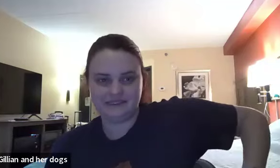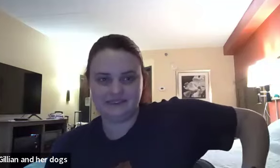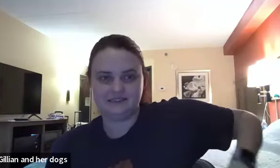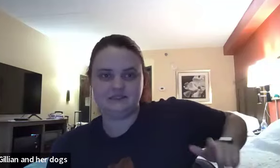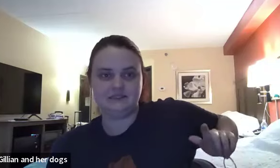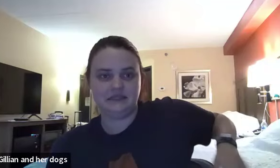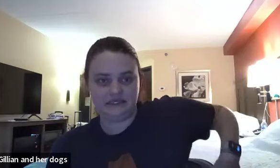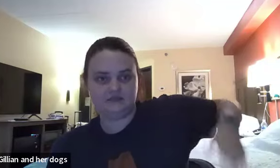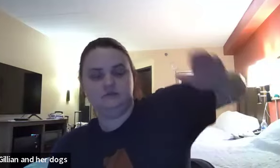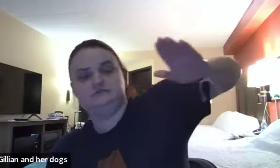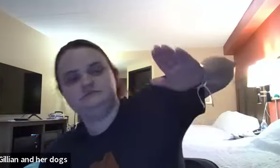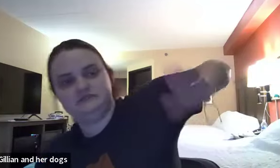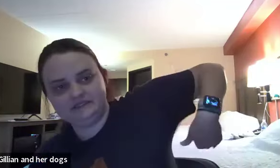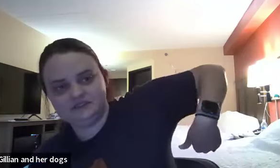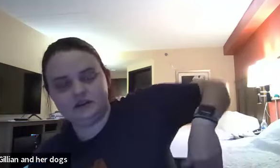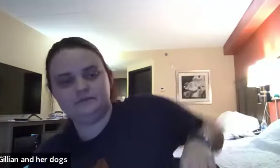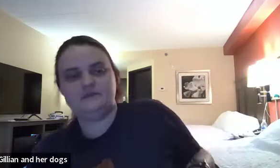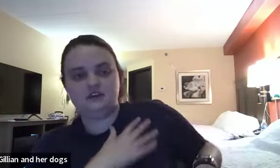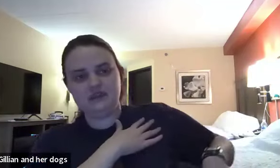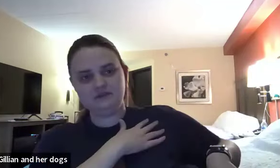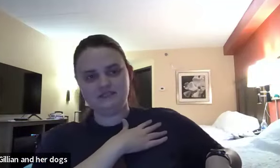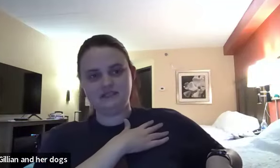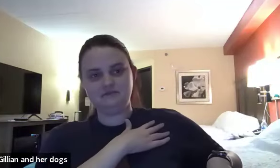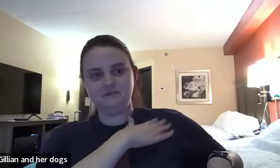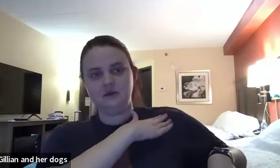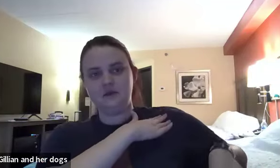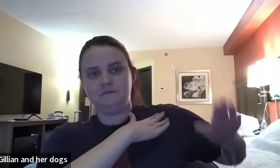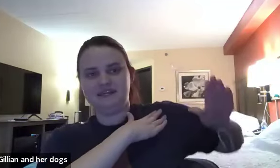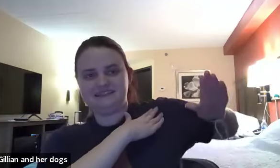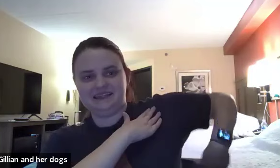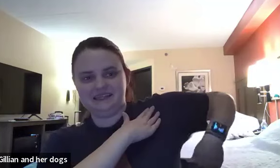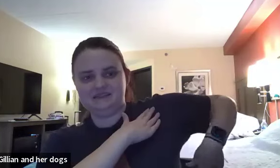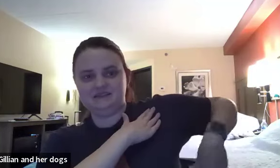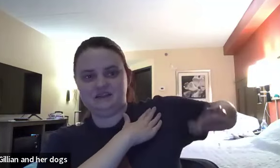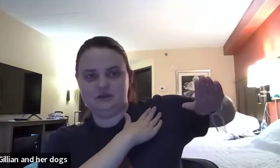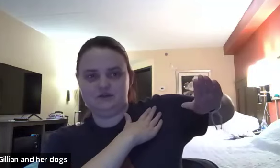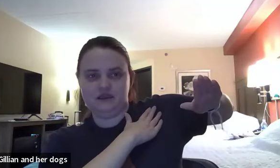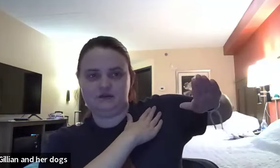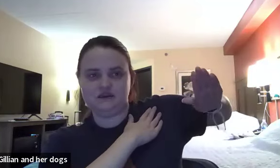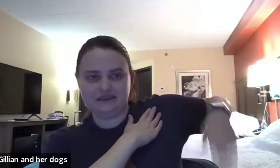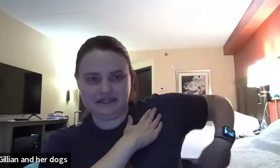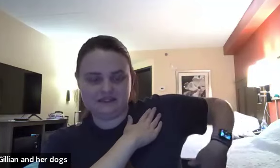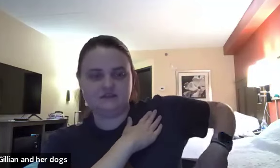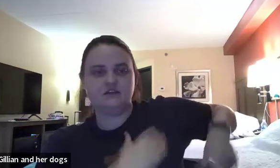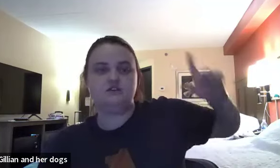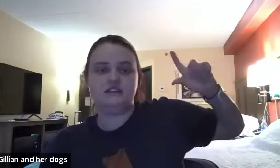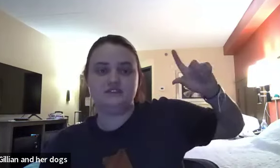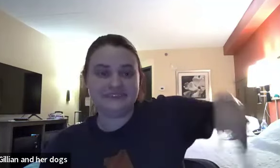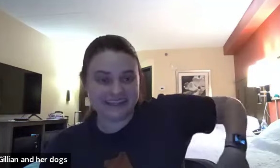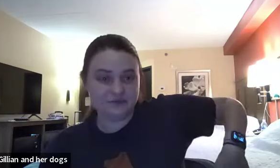late. Late or late. Sorry. You can't really see, but it's late. Like you have your hand go down late. You can do late with